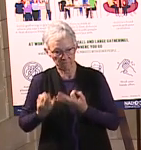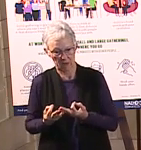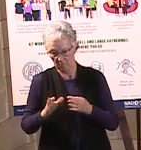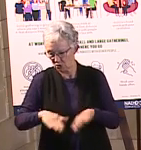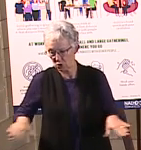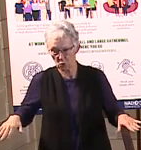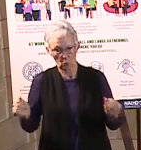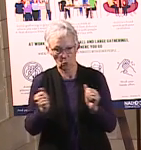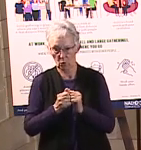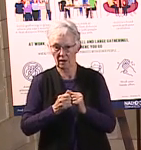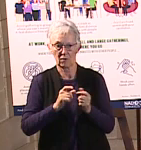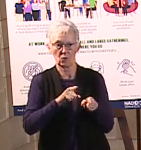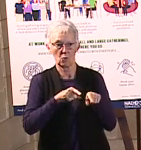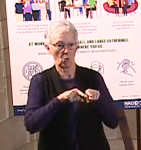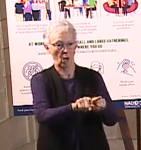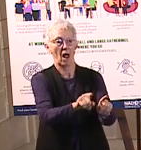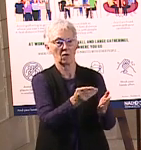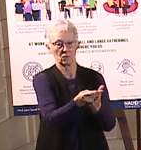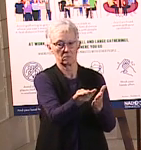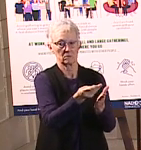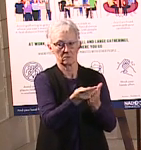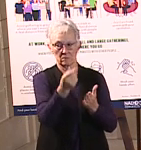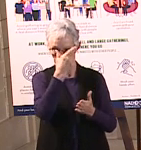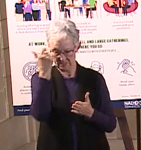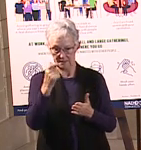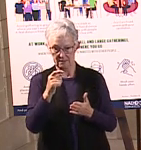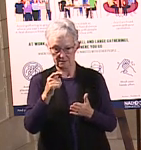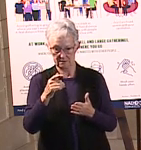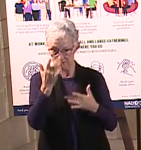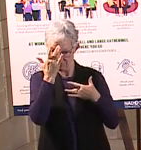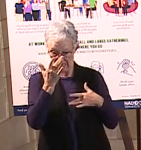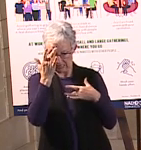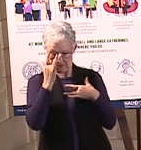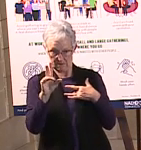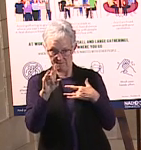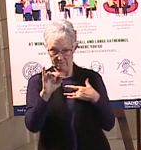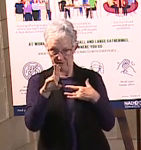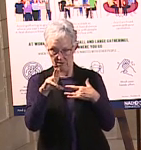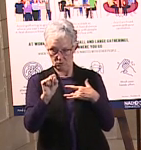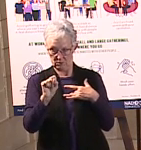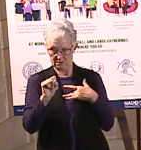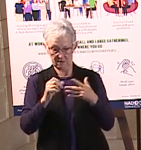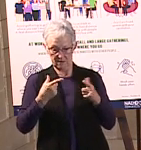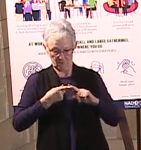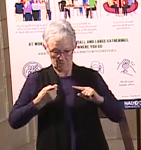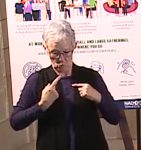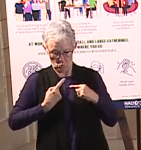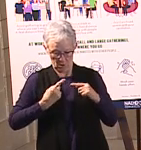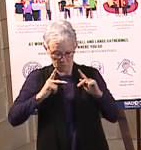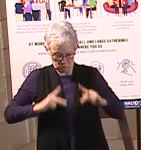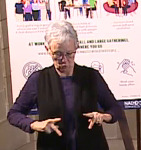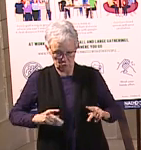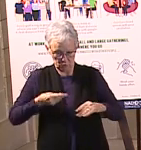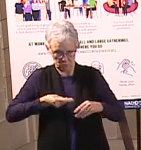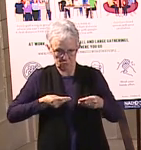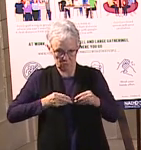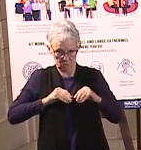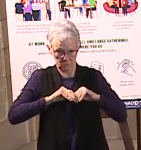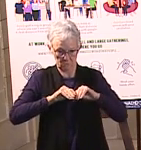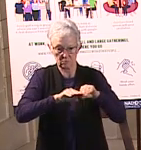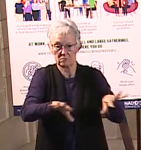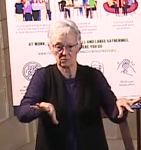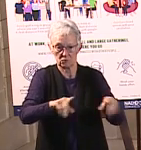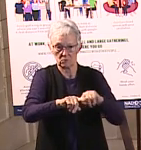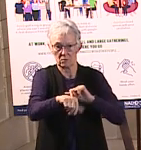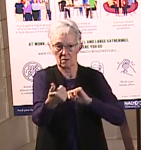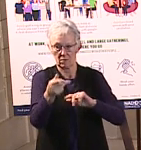this virus spreads from one person to another, and that if you can avoid those three C's of crowded places, confined spaces, close contact,